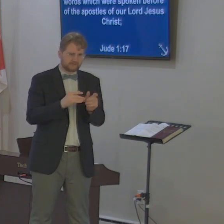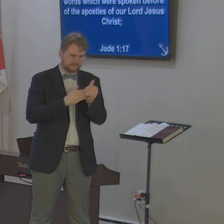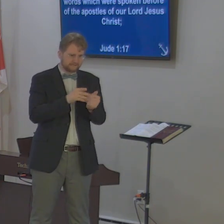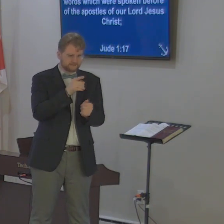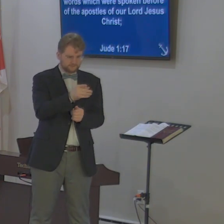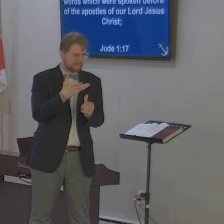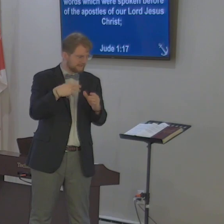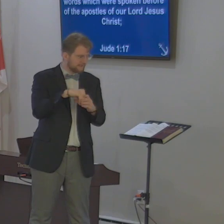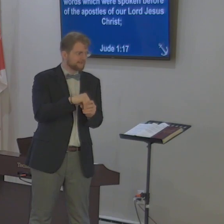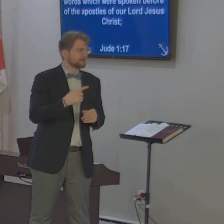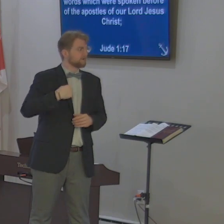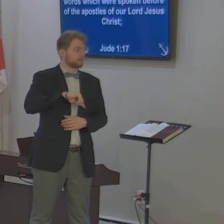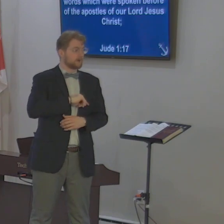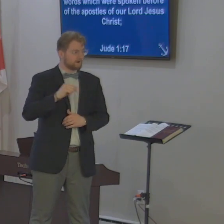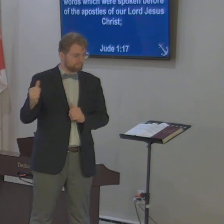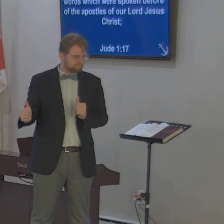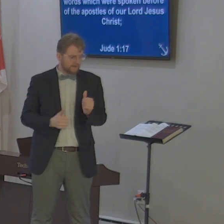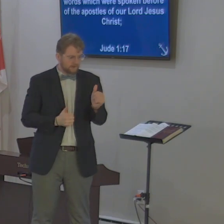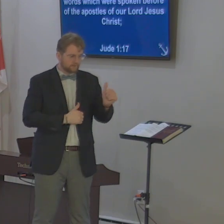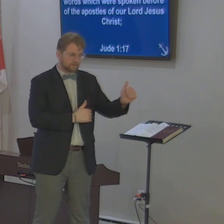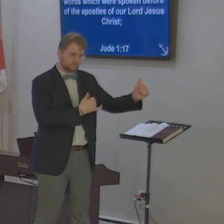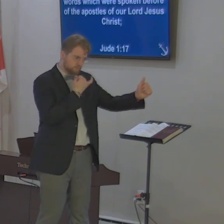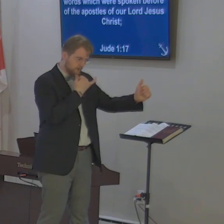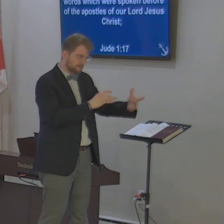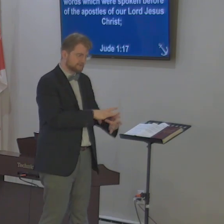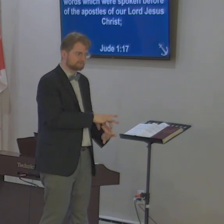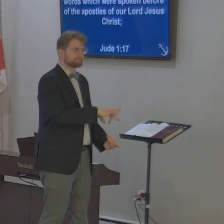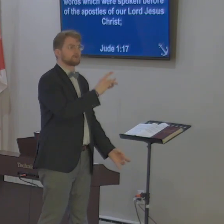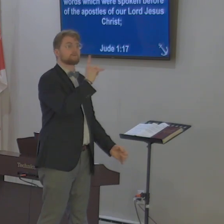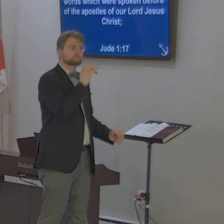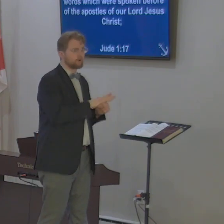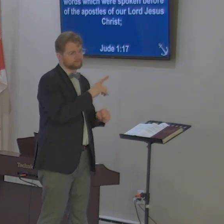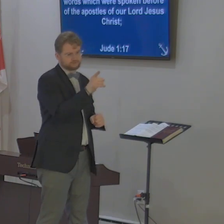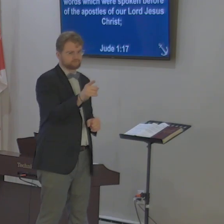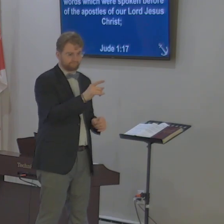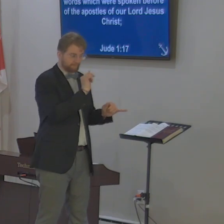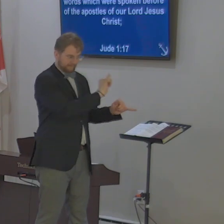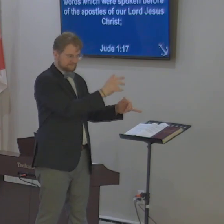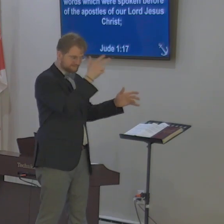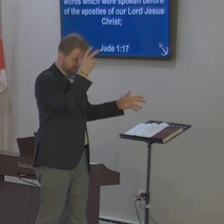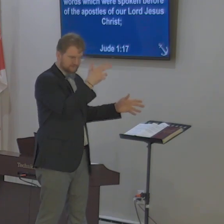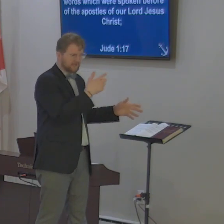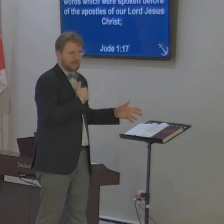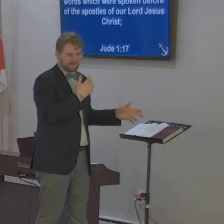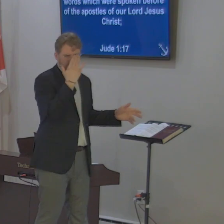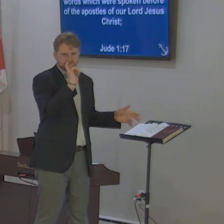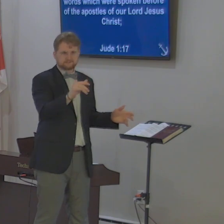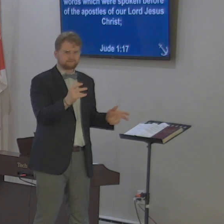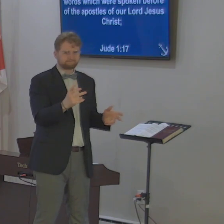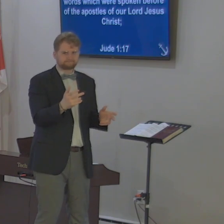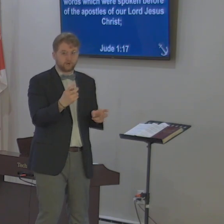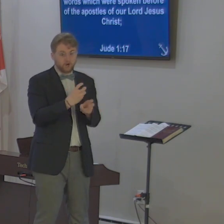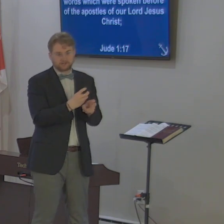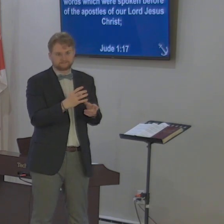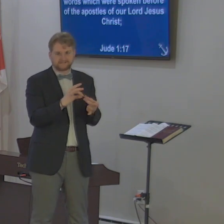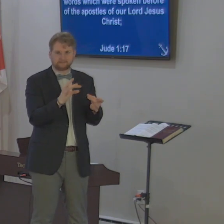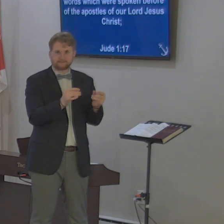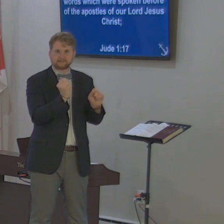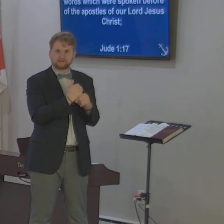are following the Holy Spirit, and I promise you it's of the devil. I know that's a harsh statement to make, but it's